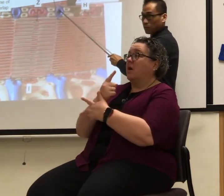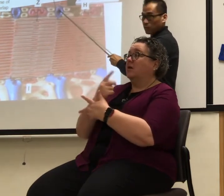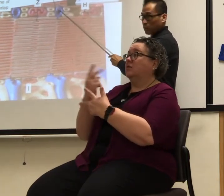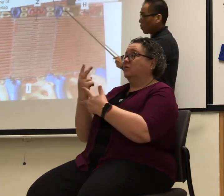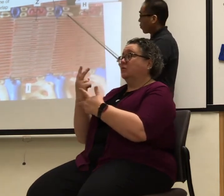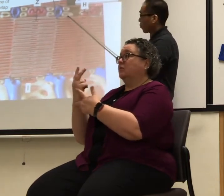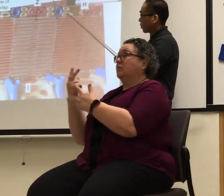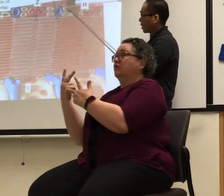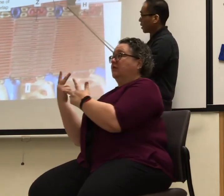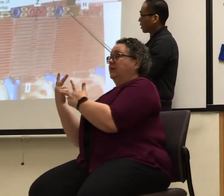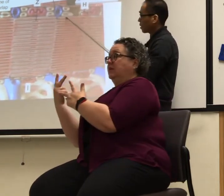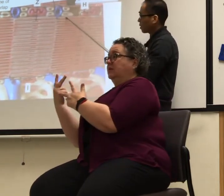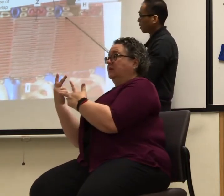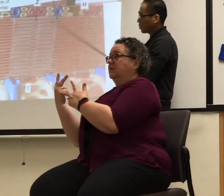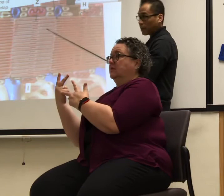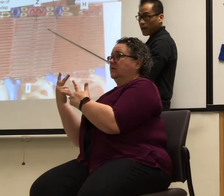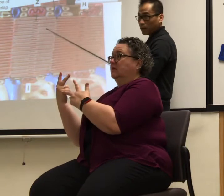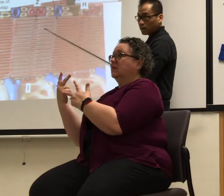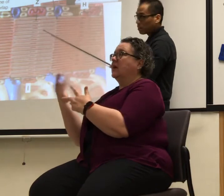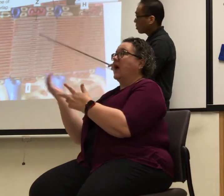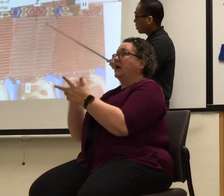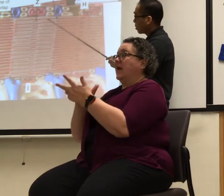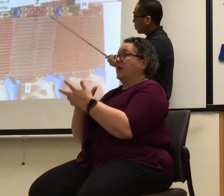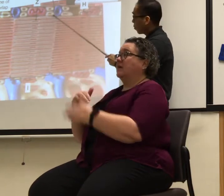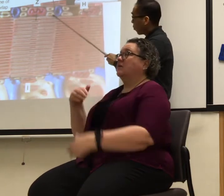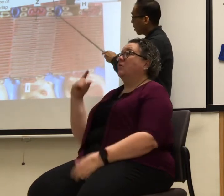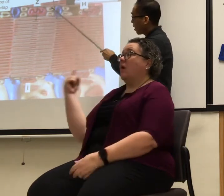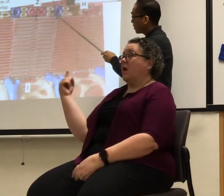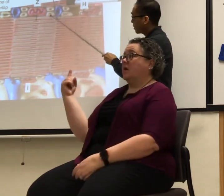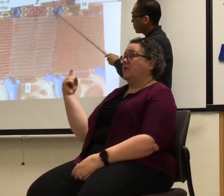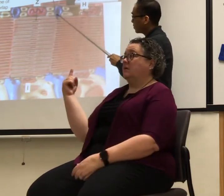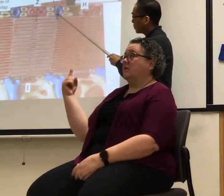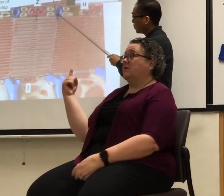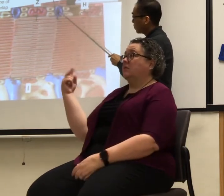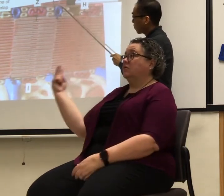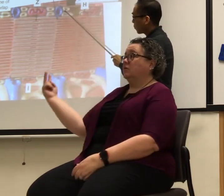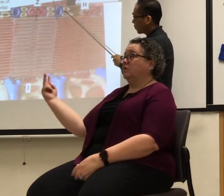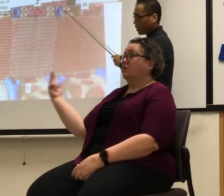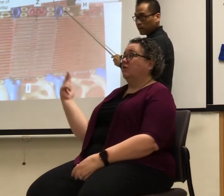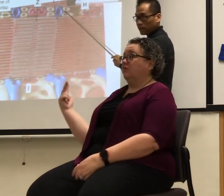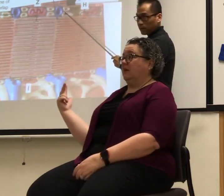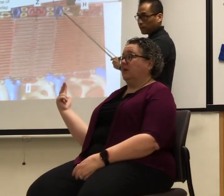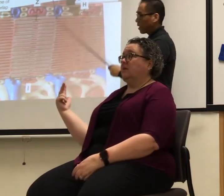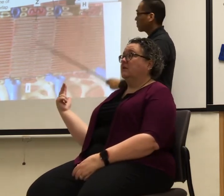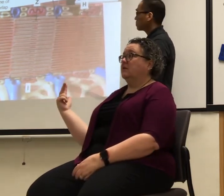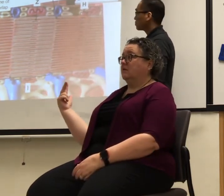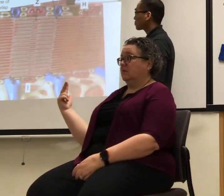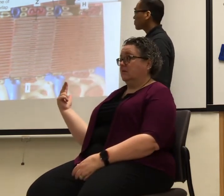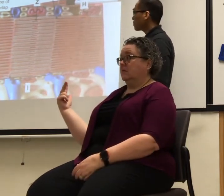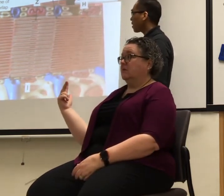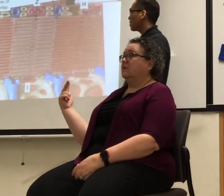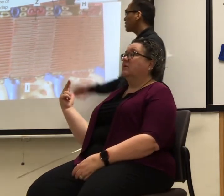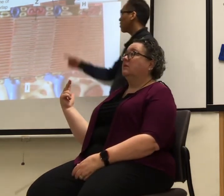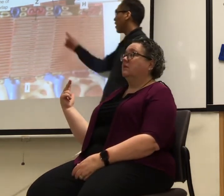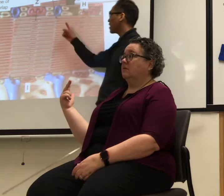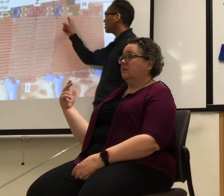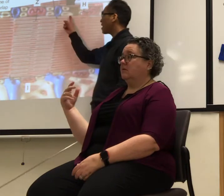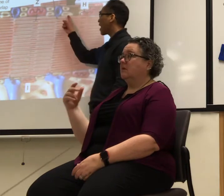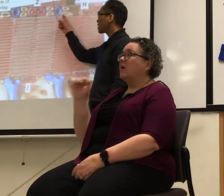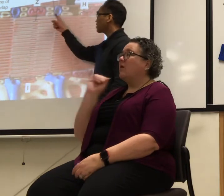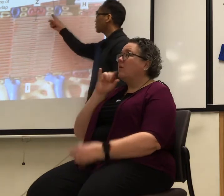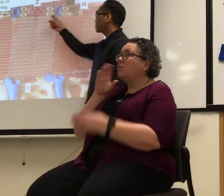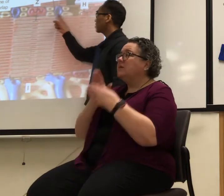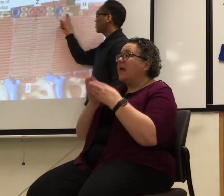2, 3. I'll do it again. 1, 2, 3. Okay. These little